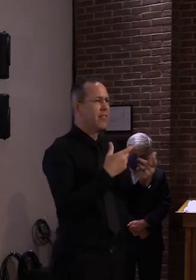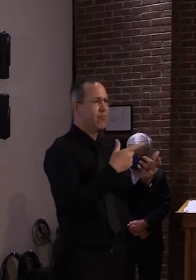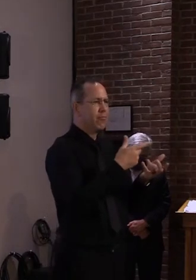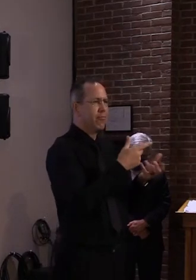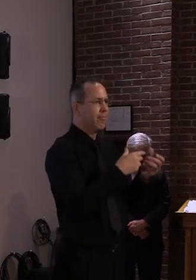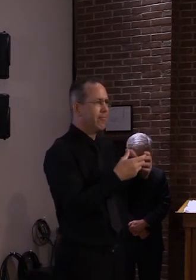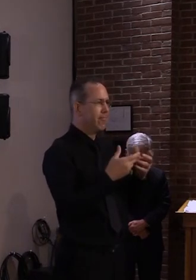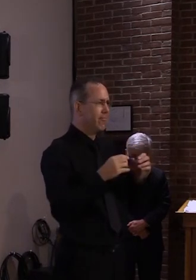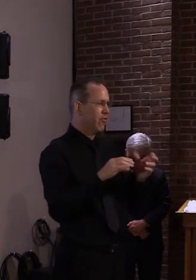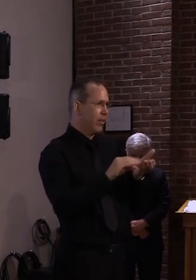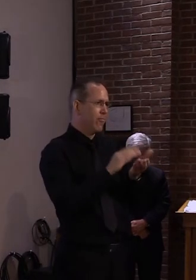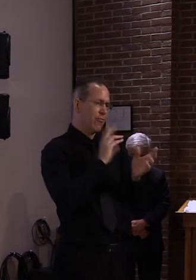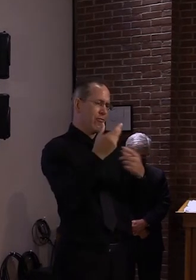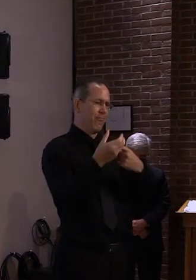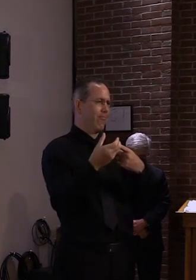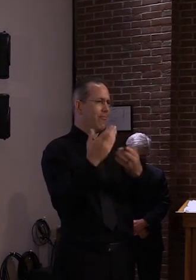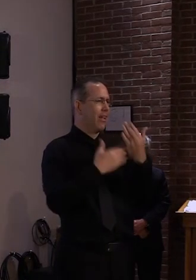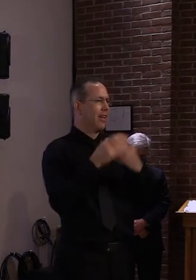Thank you.